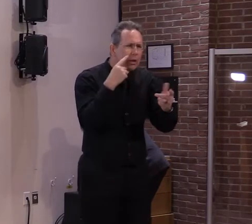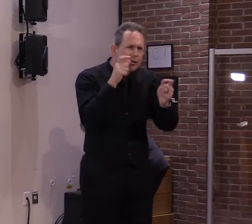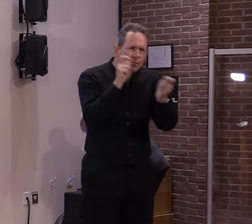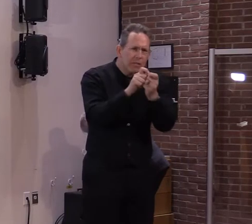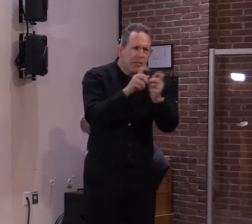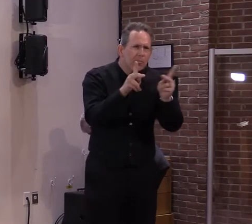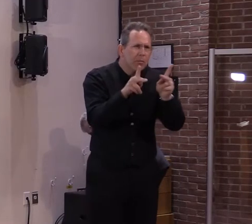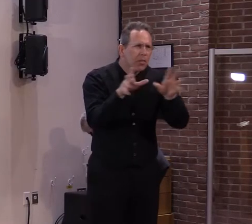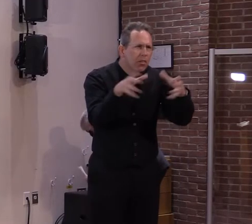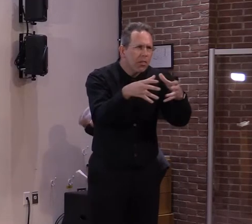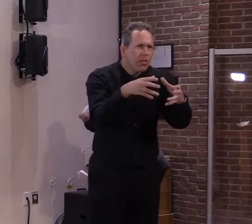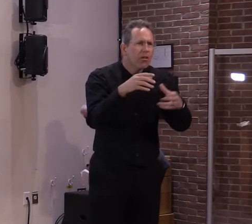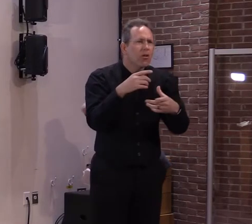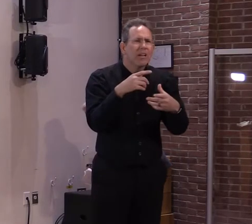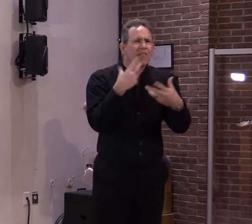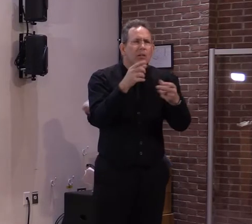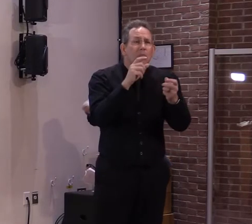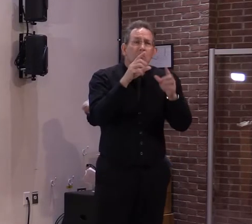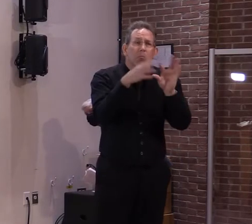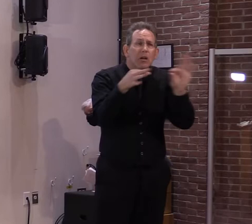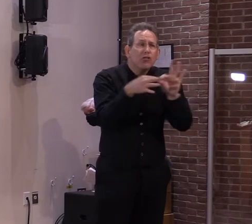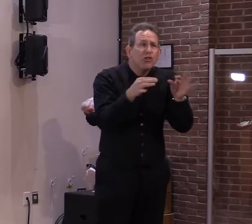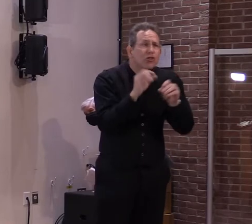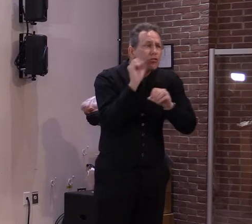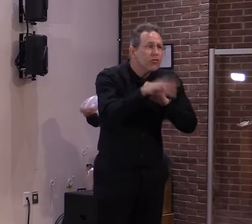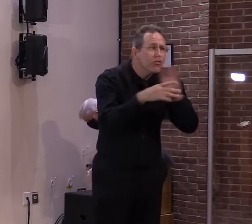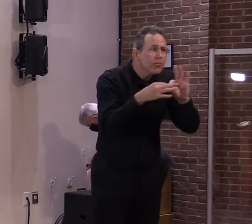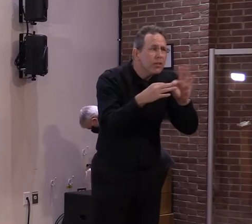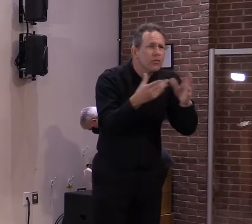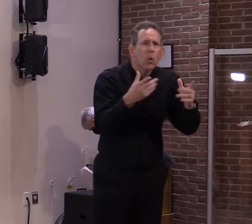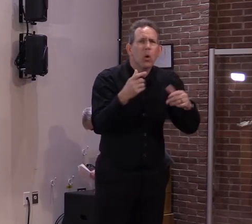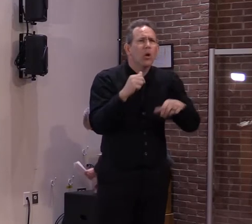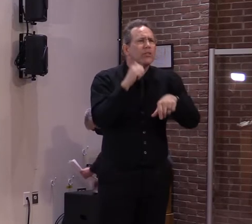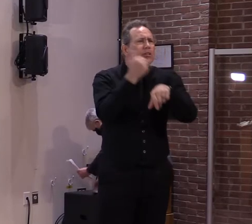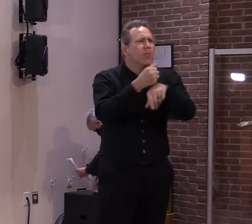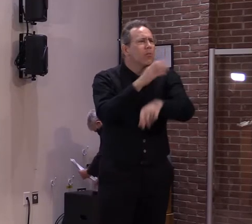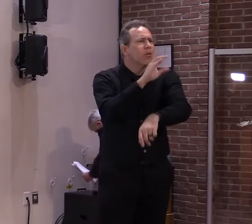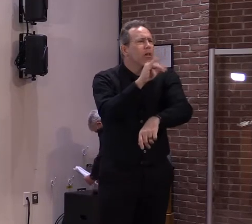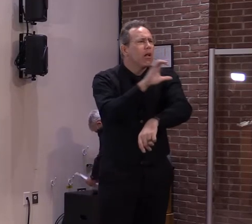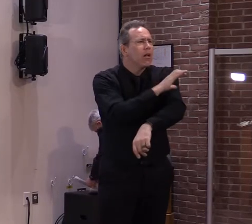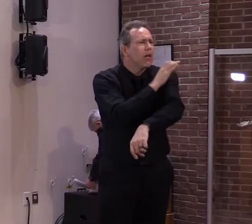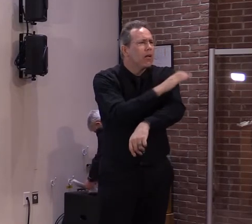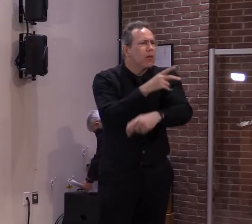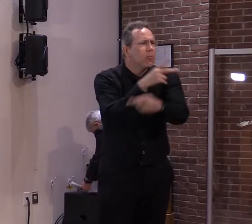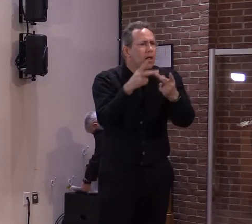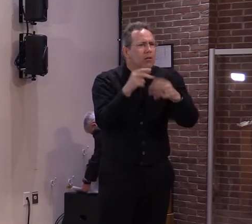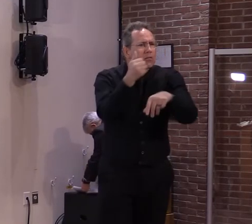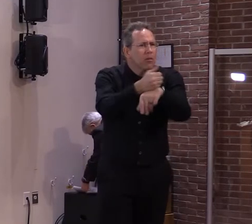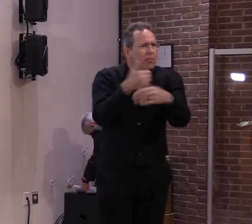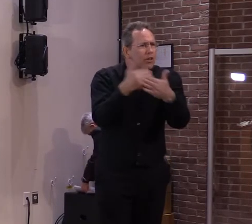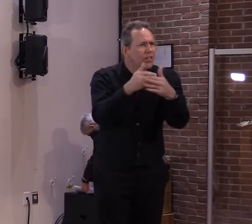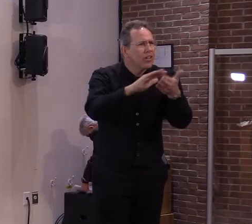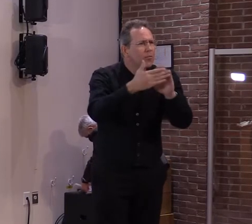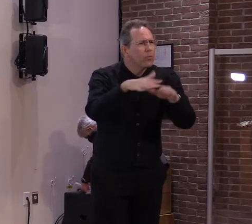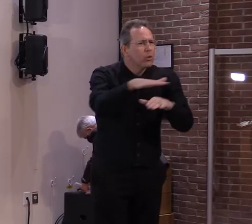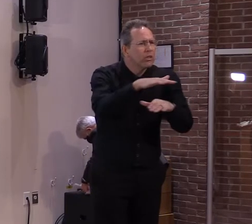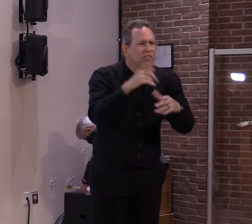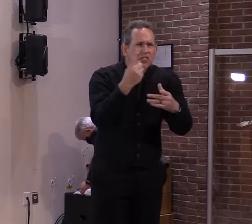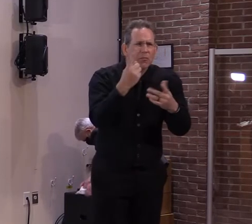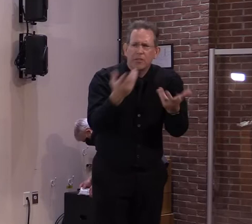located vaccination clinics or anything like that? And was this vaccination phase and this